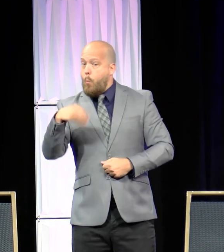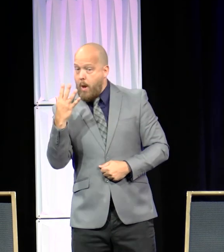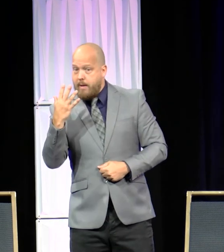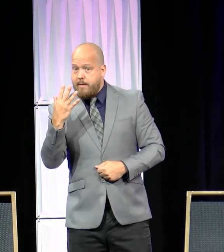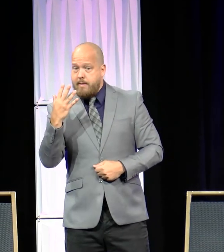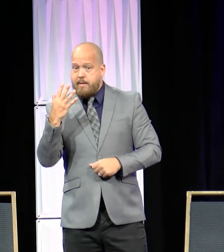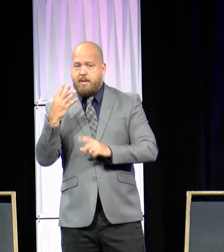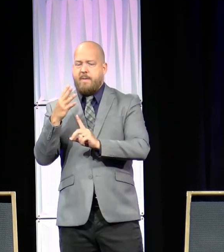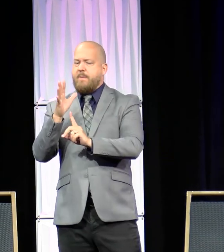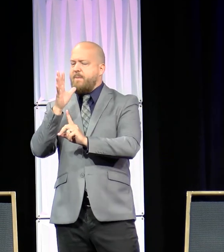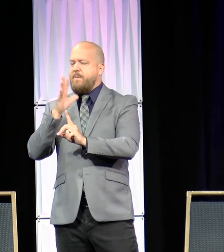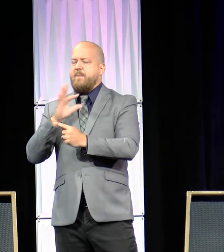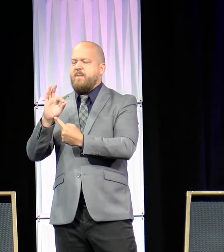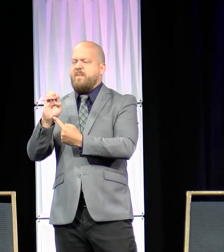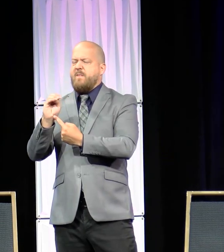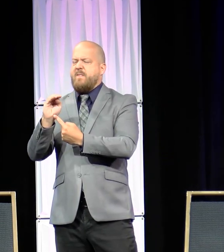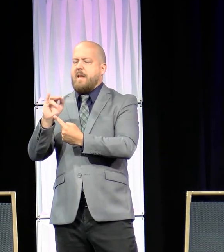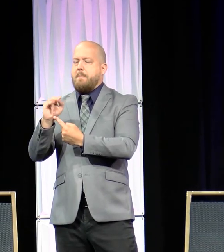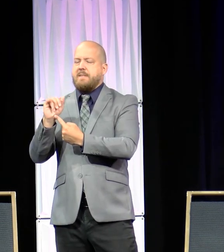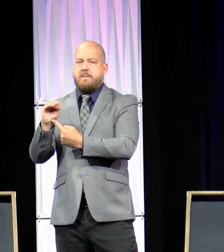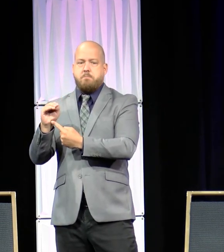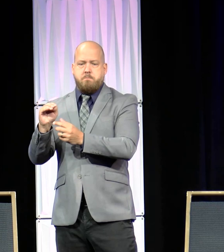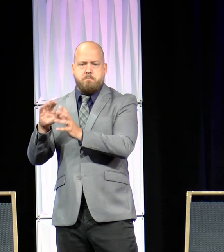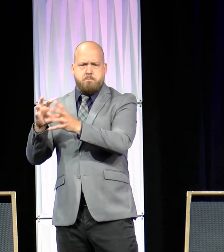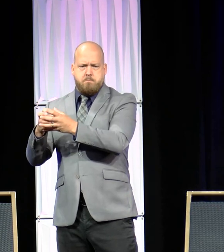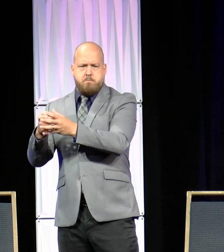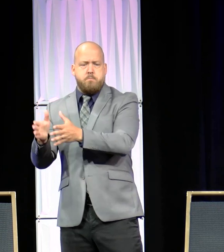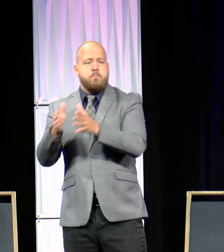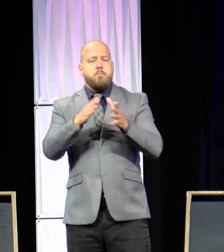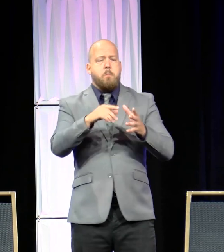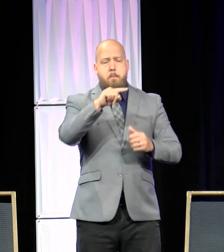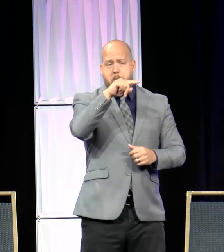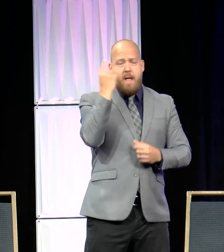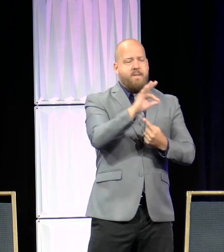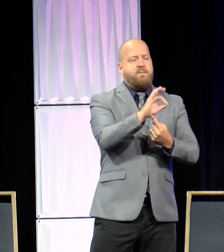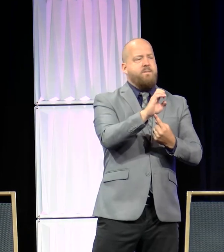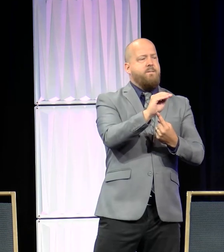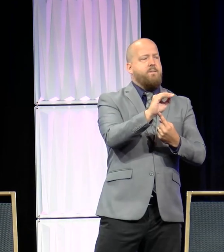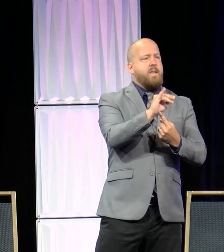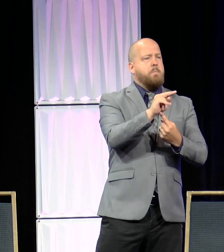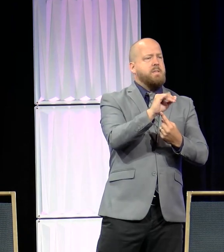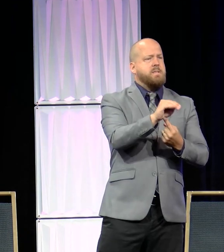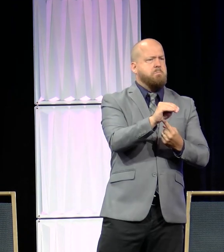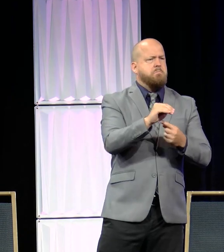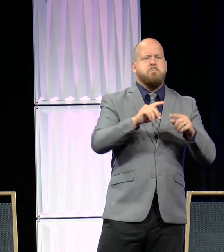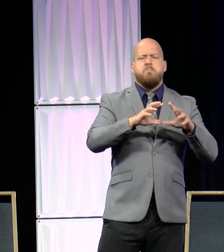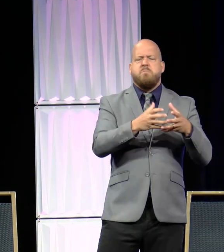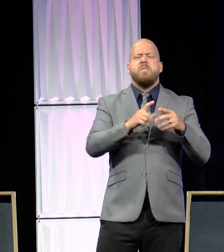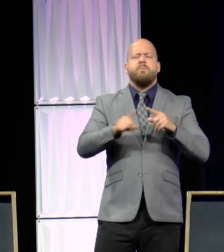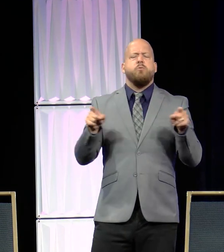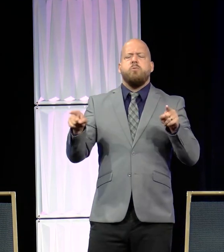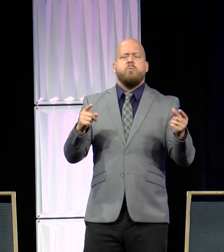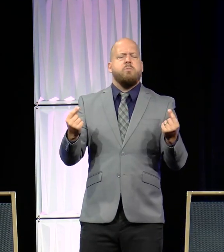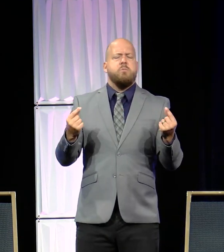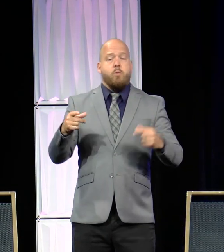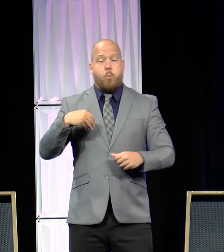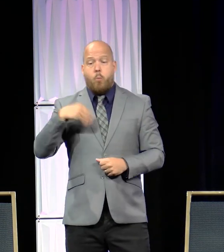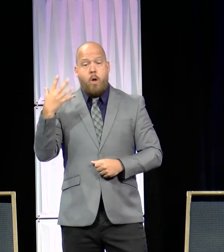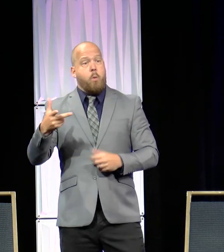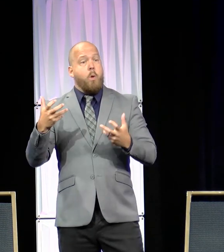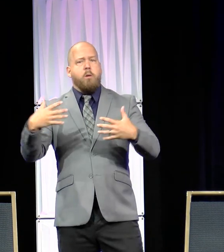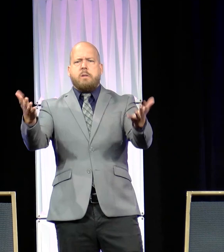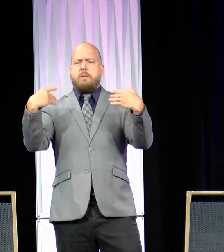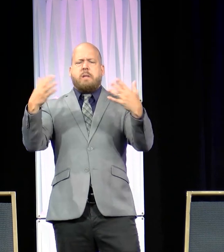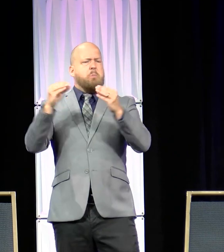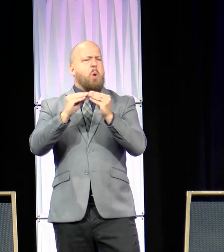feminism is that white women want the police to do more, and black women are concerned they're gonna